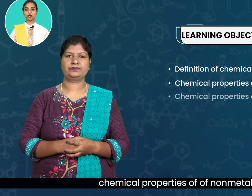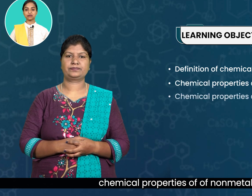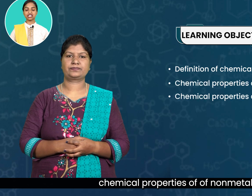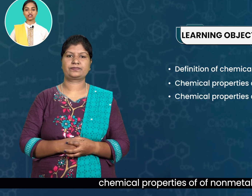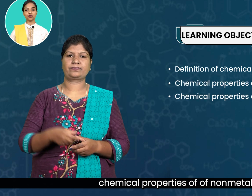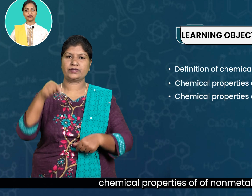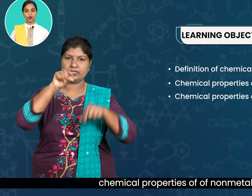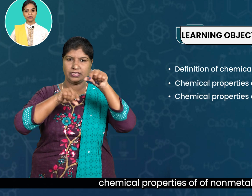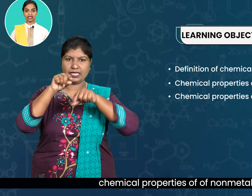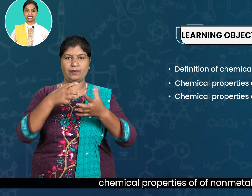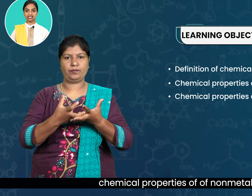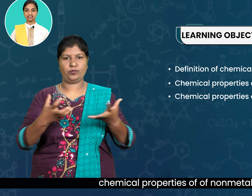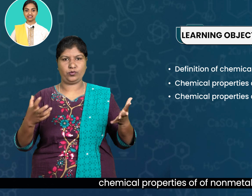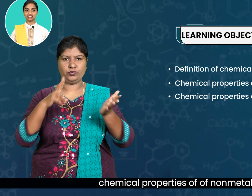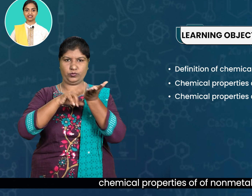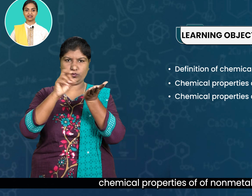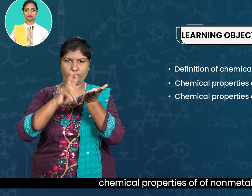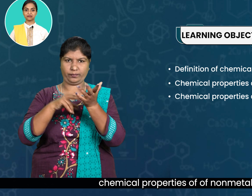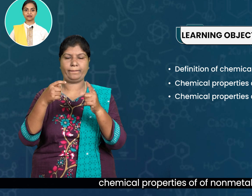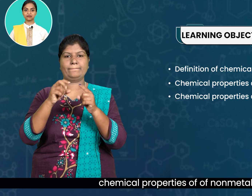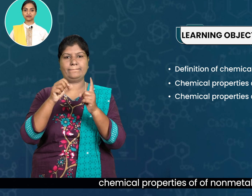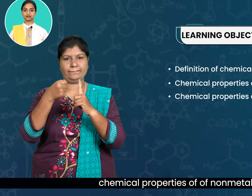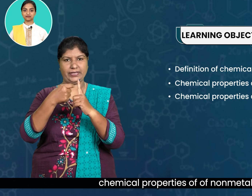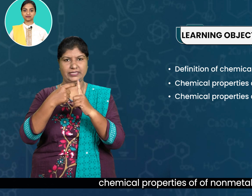chemical properties of non-metal,